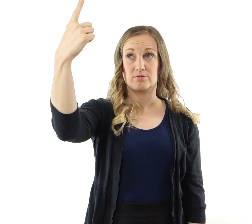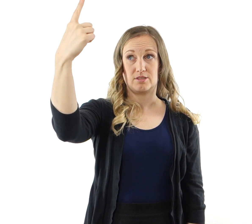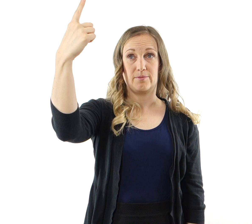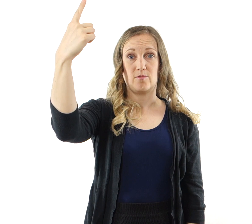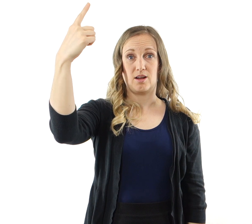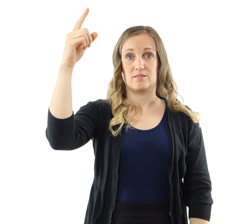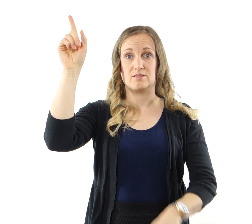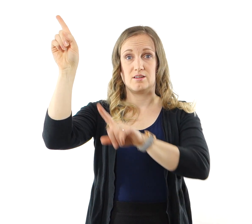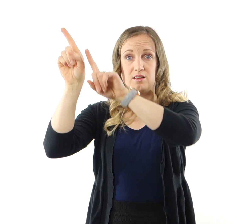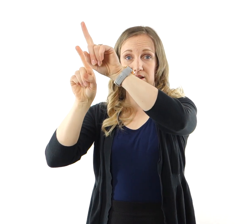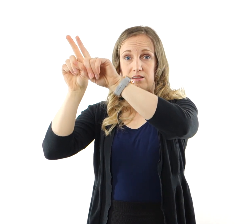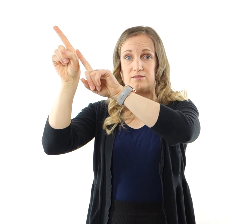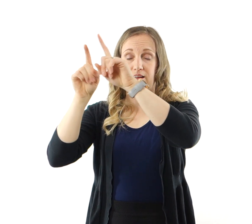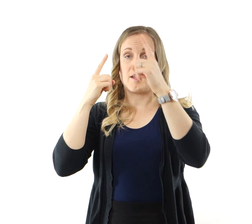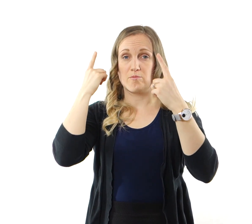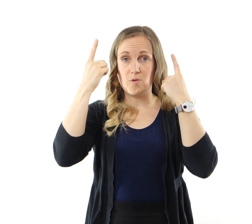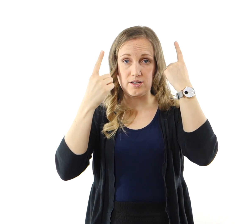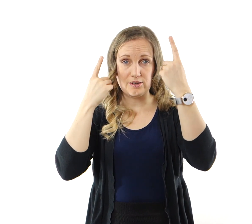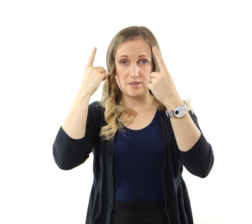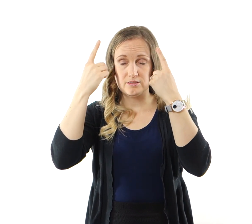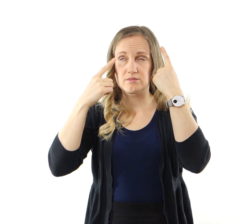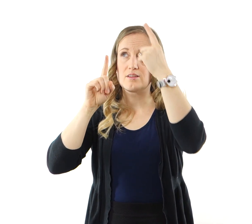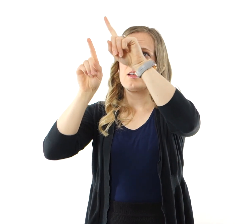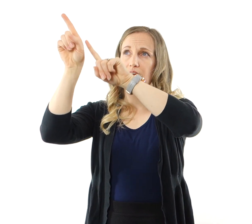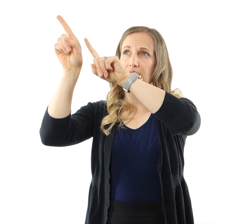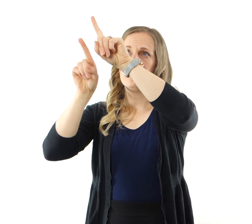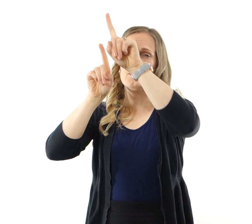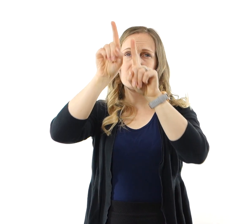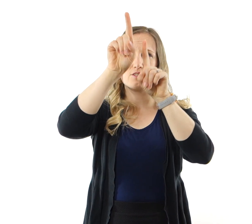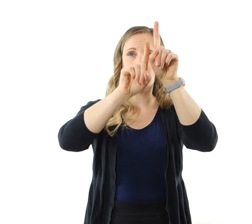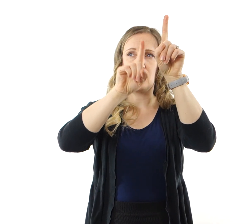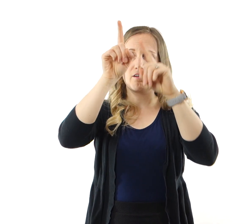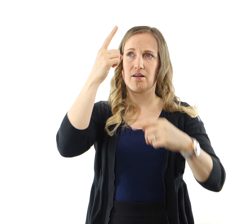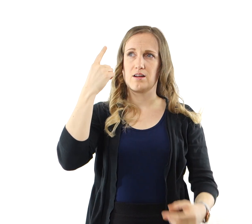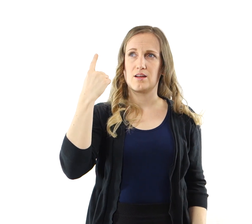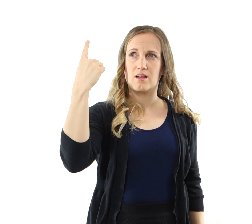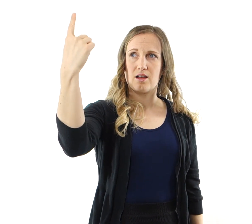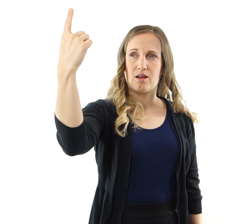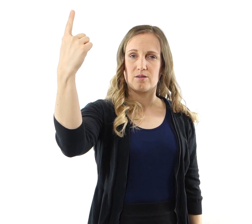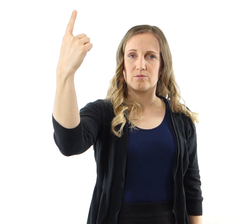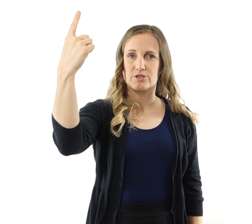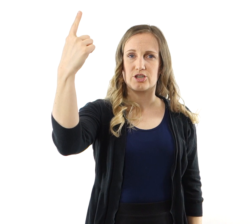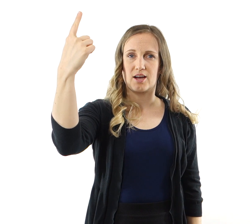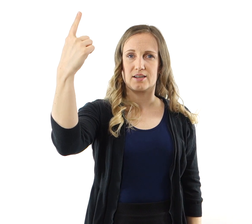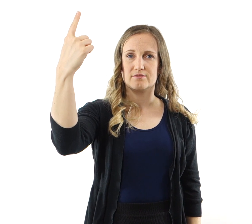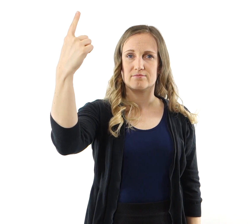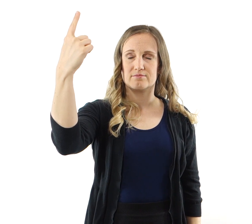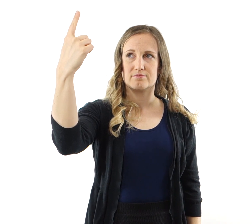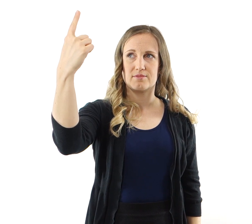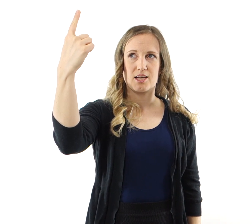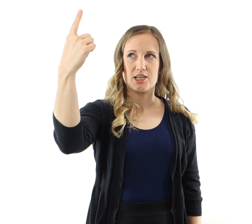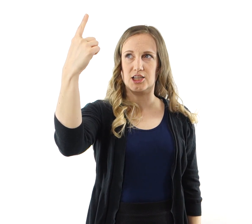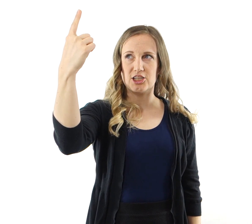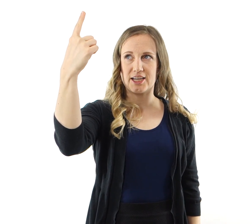say 1. I wonder if one star will shine. You'll look at